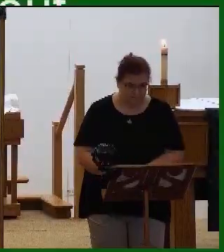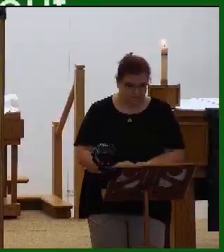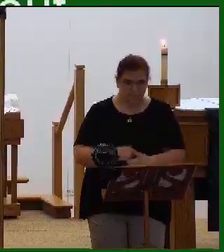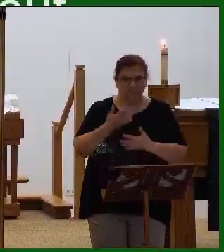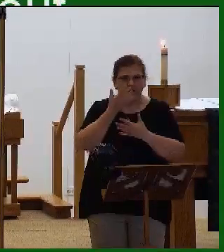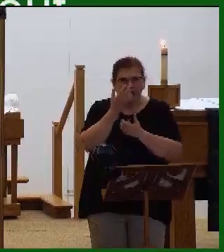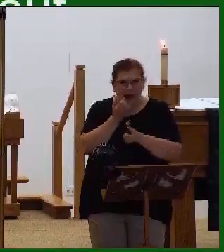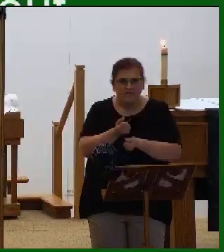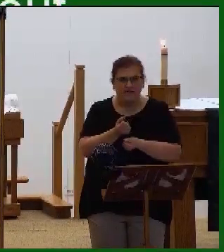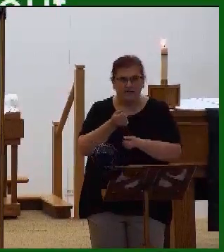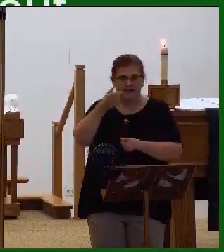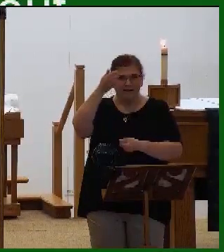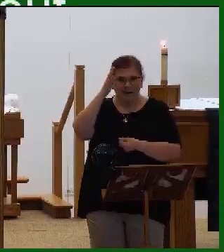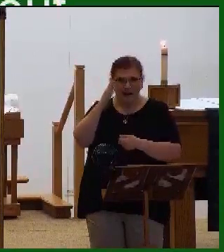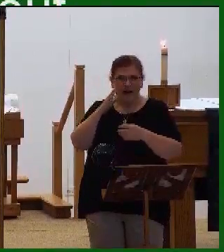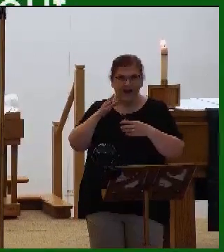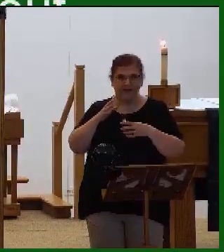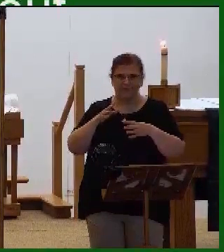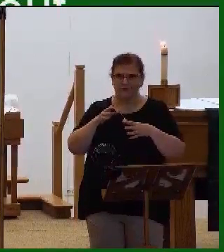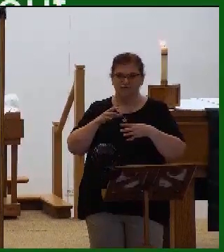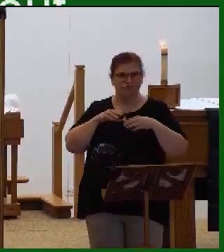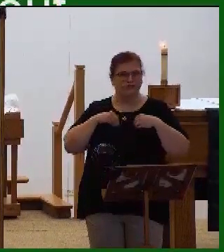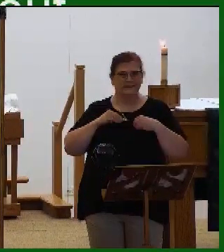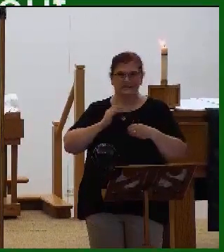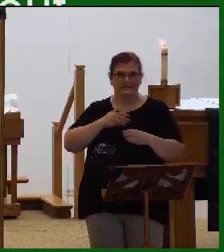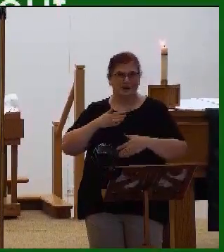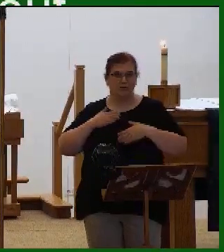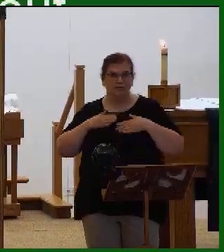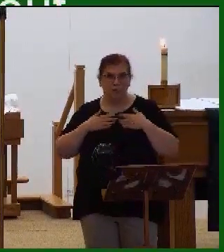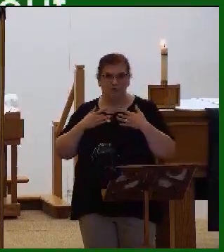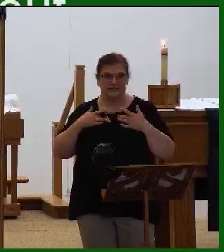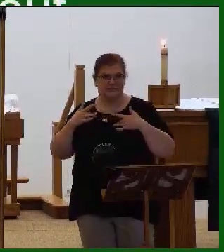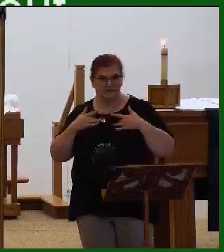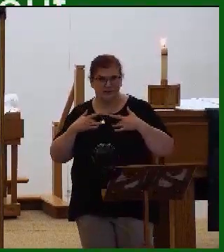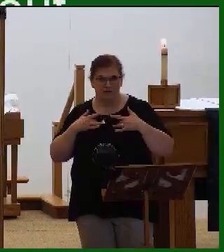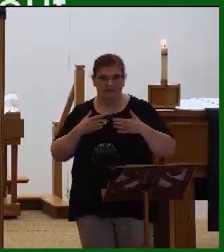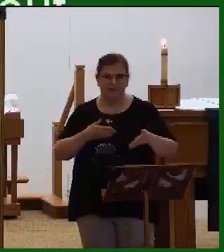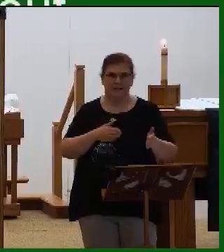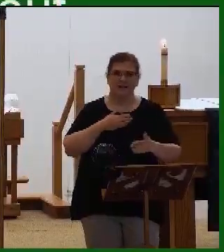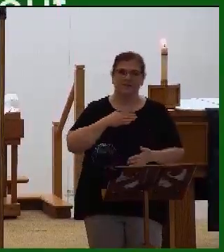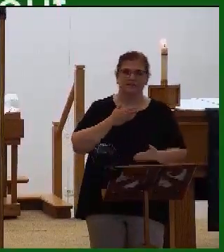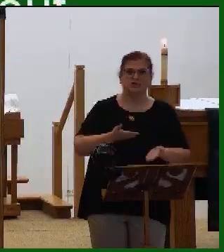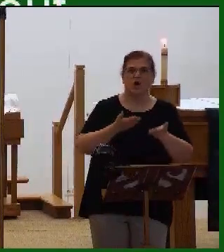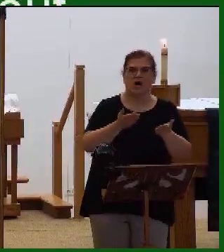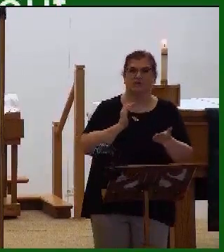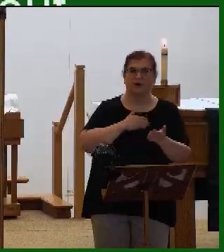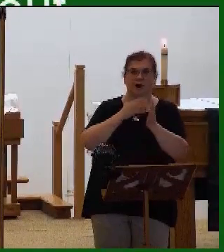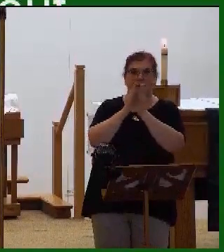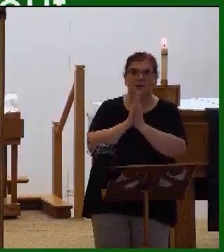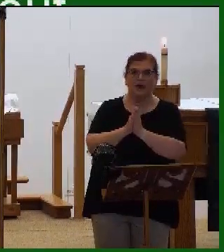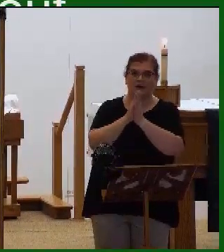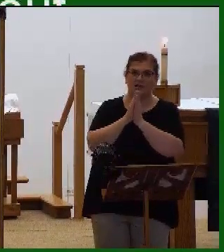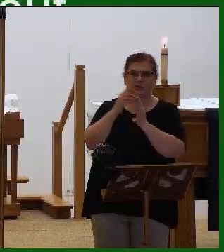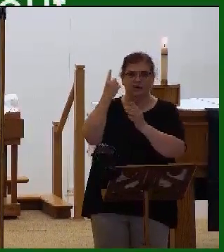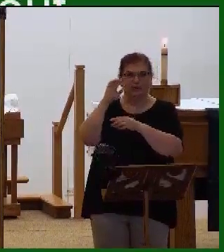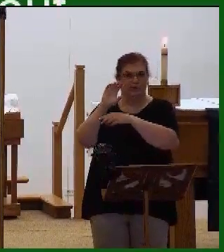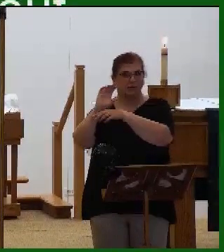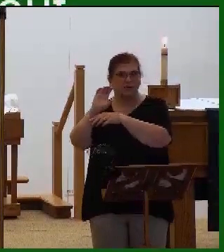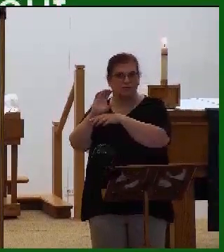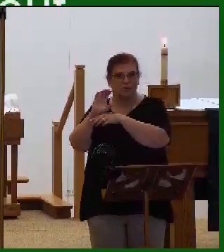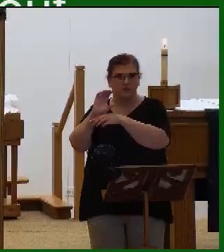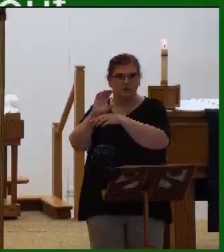Confident that God receives our joys and concerns, let us offer our prayers for the